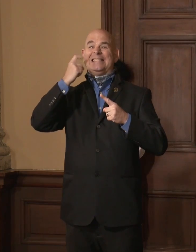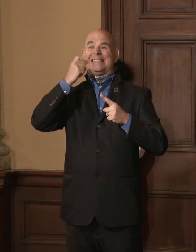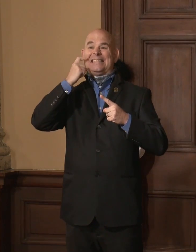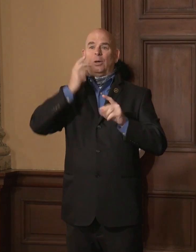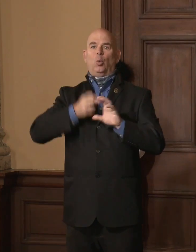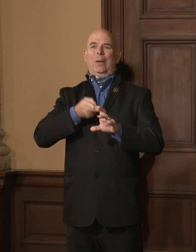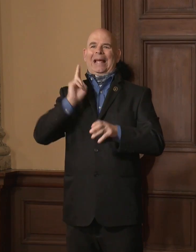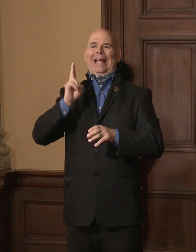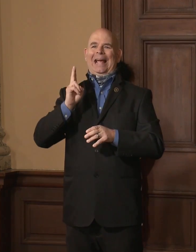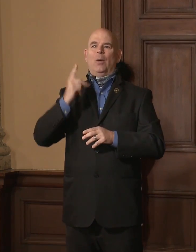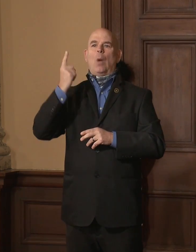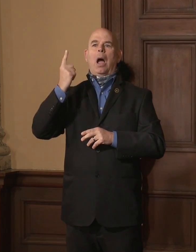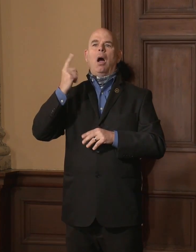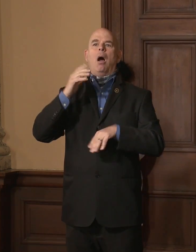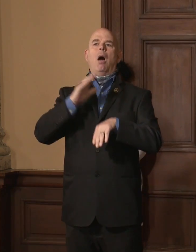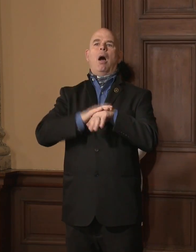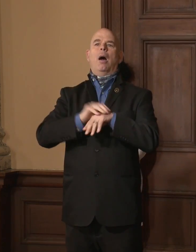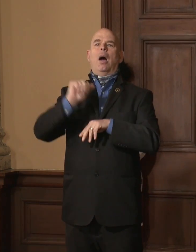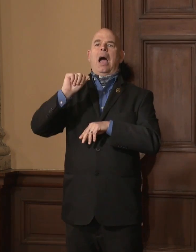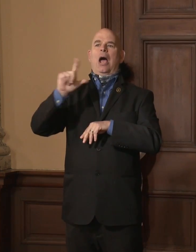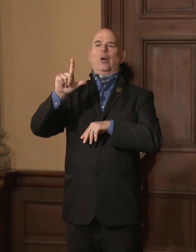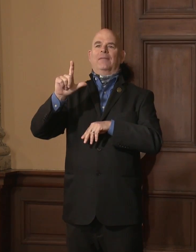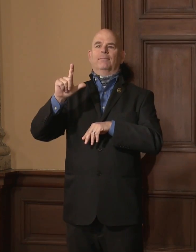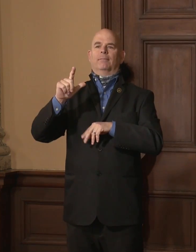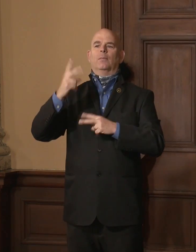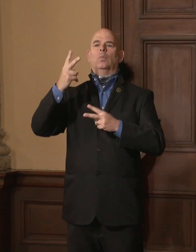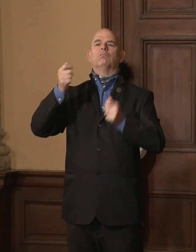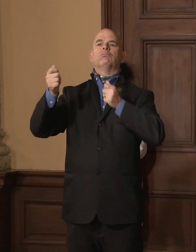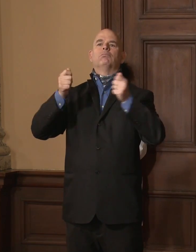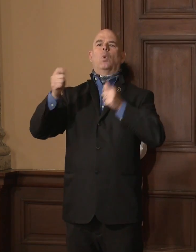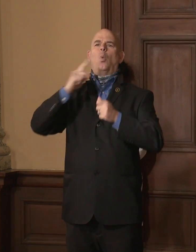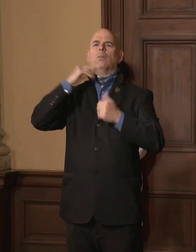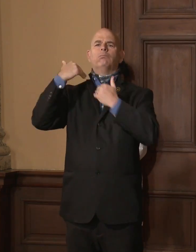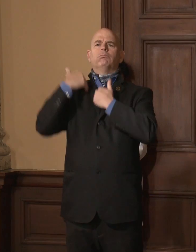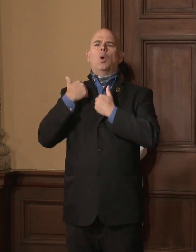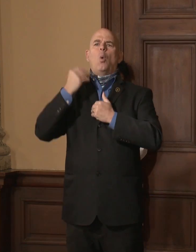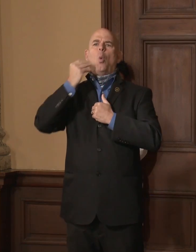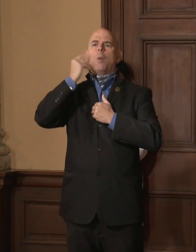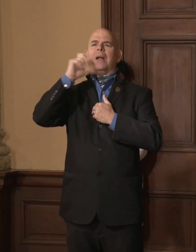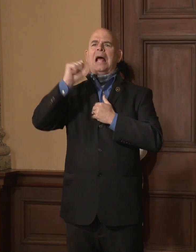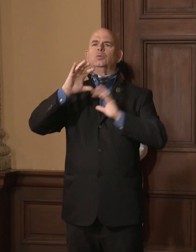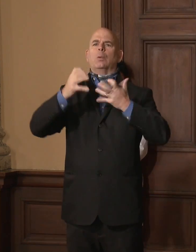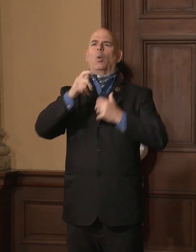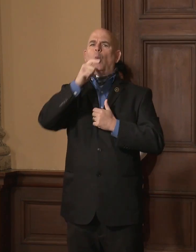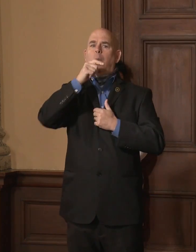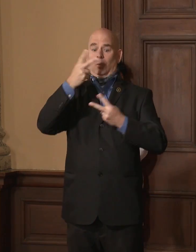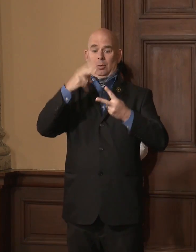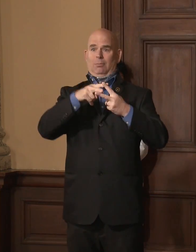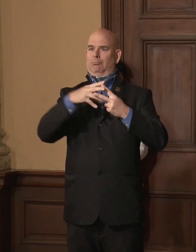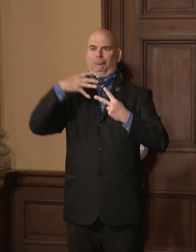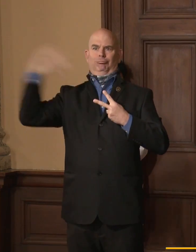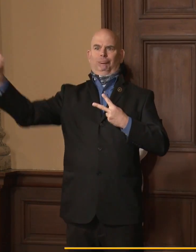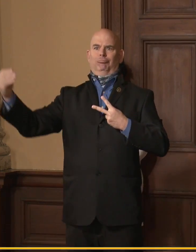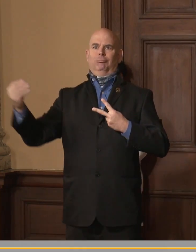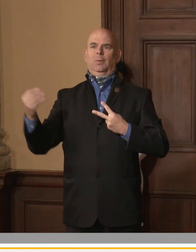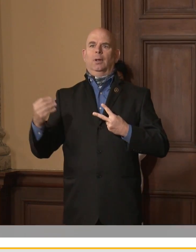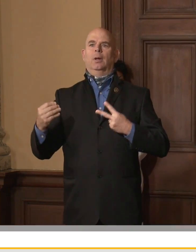city's homeless while you don't have anybody at the helm of that group? We have a contingency plan. Cheryl, would you come up and talk about